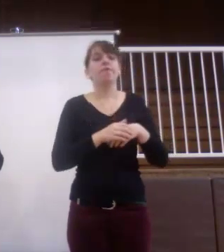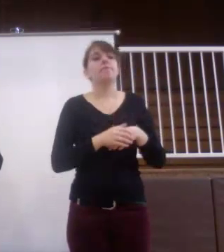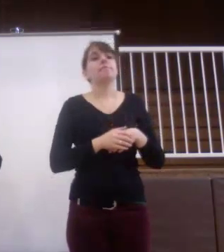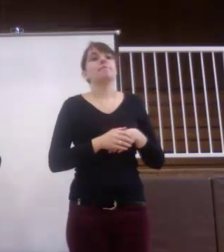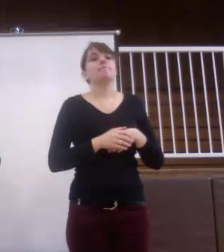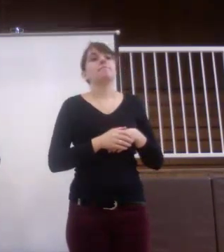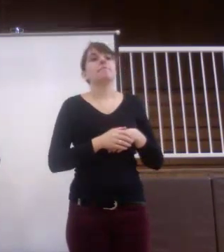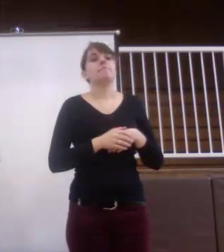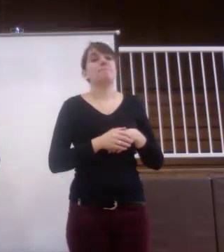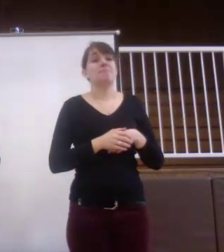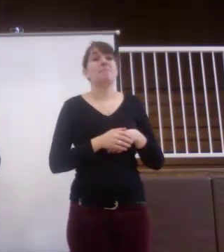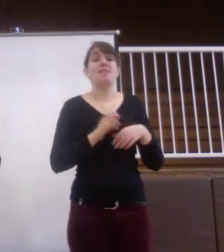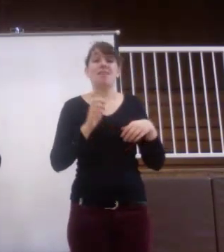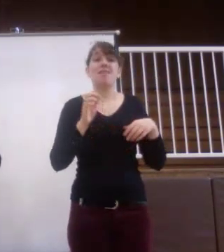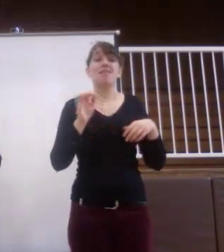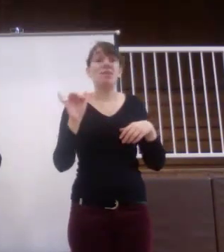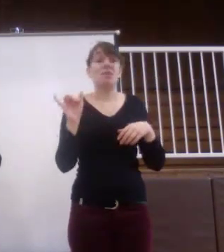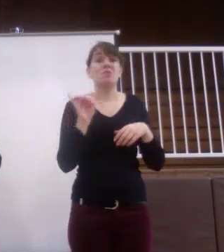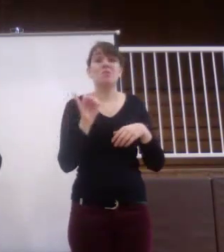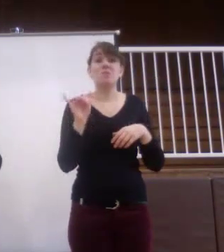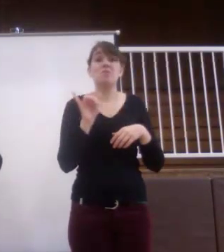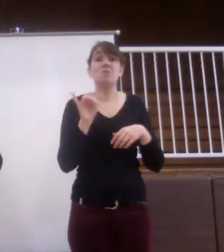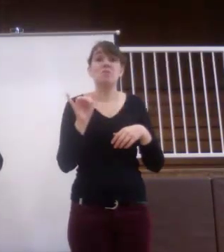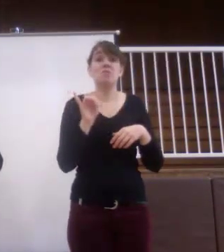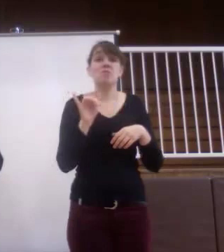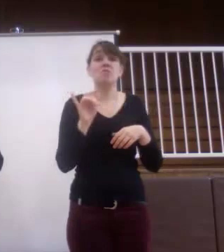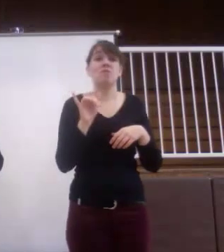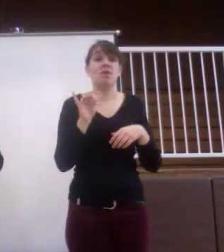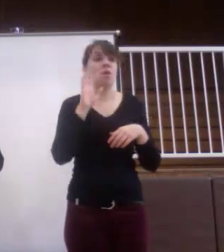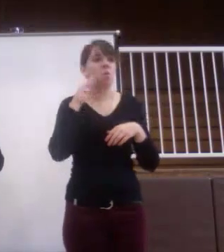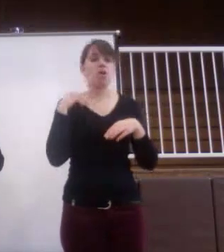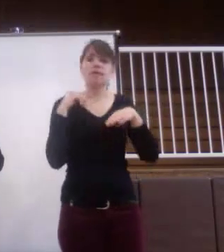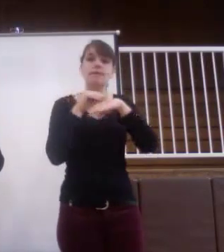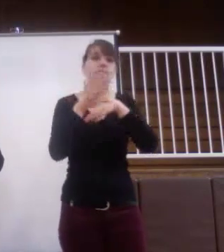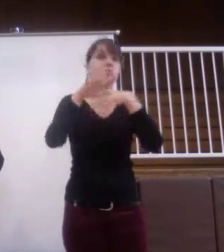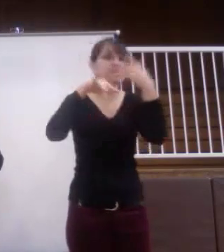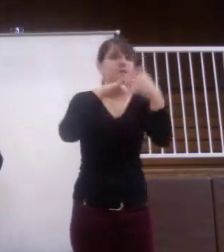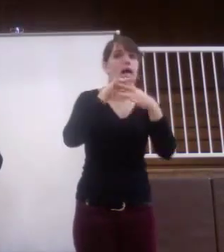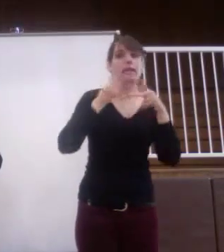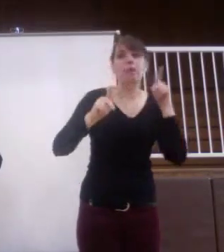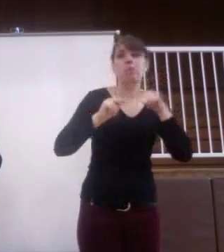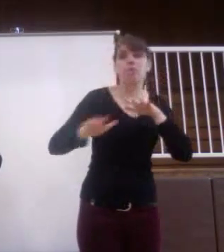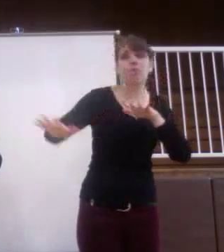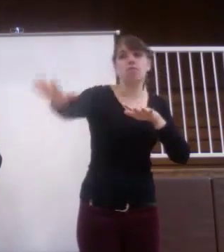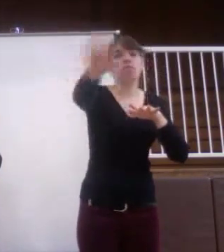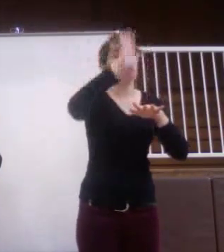and would pose serious societal risks.